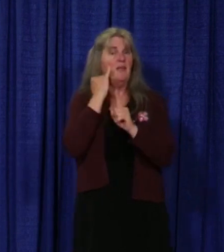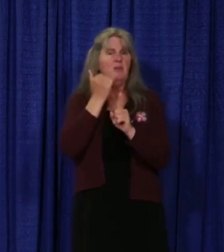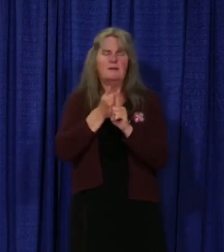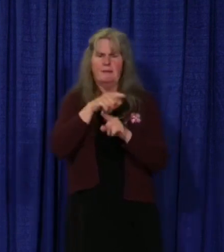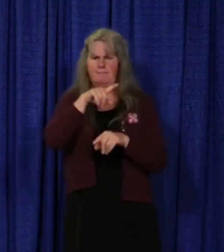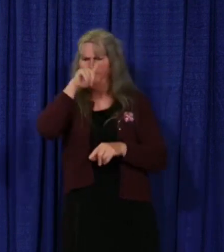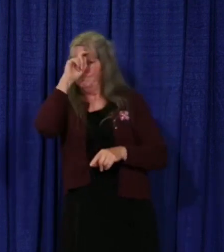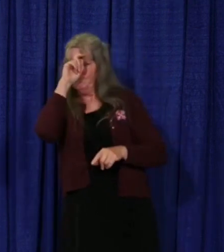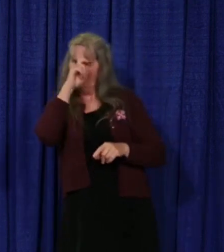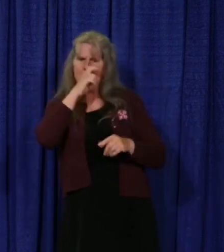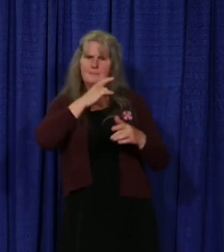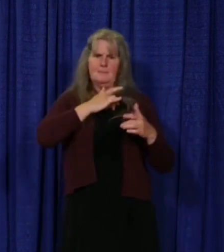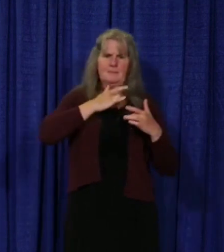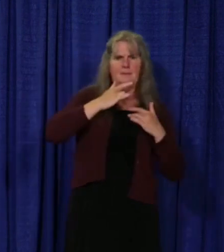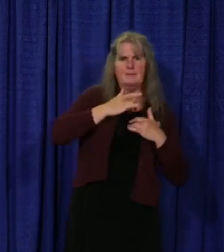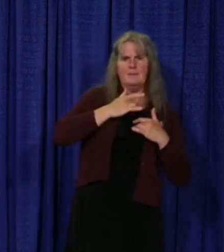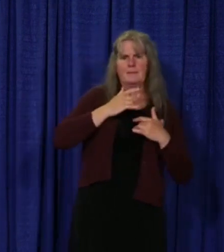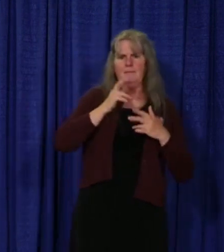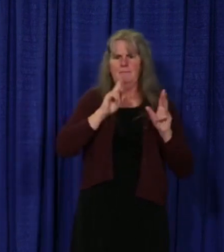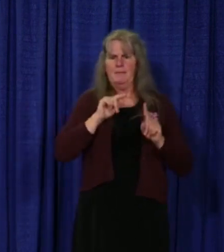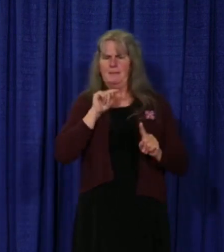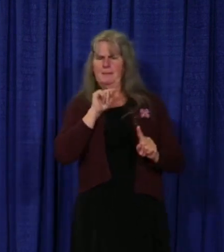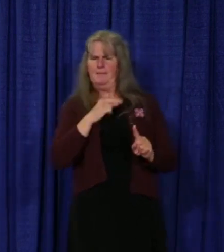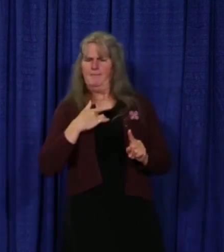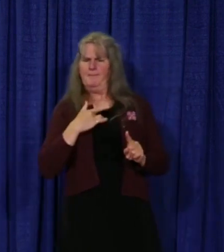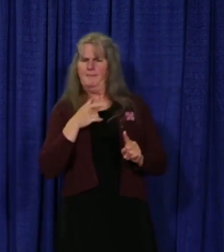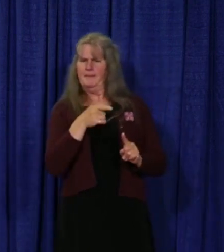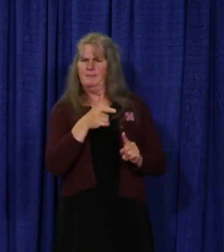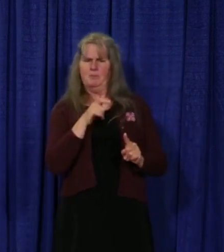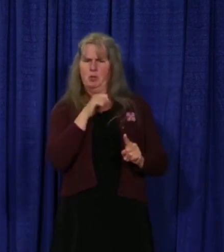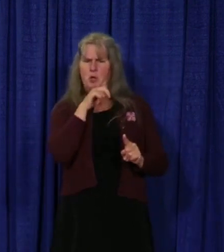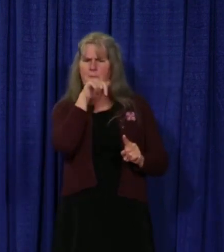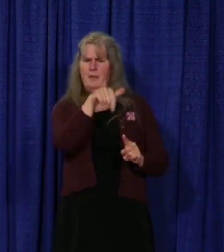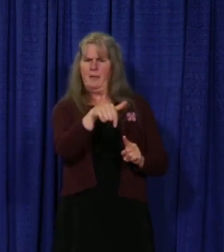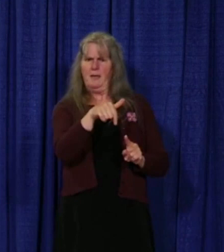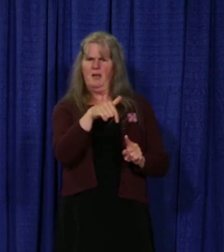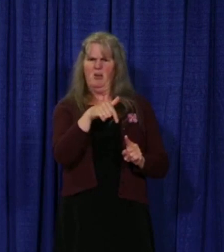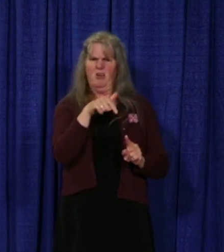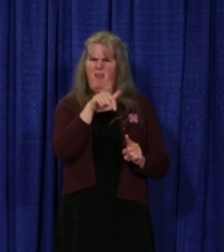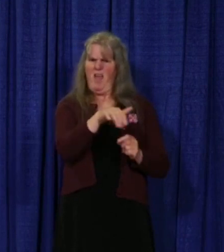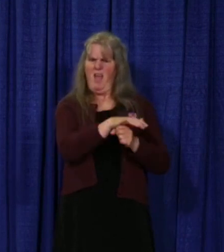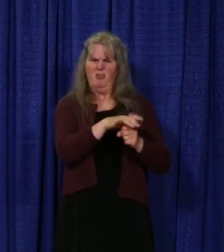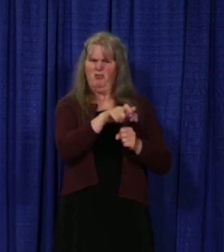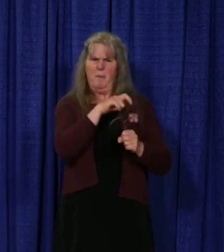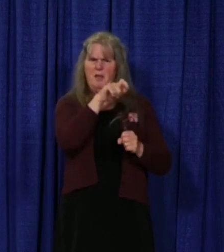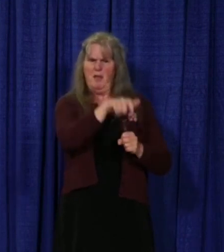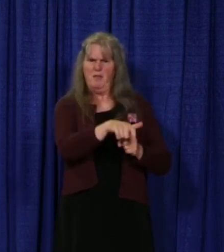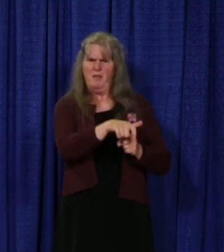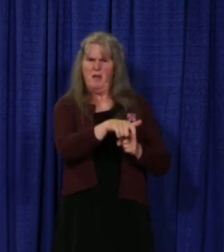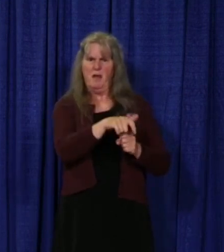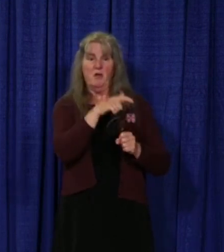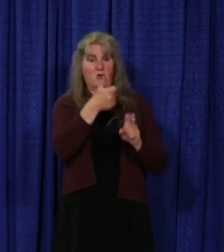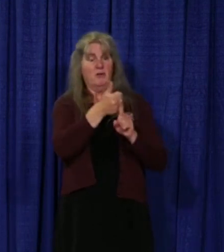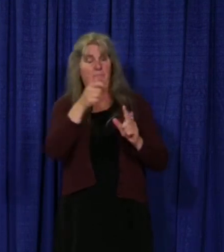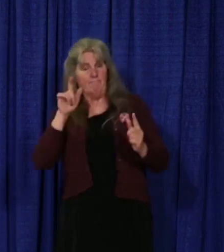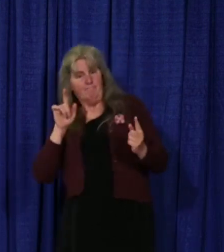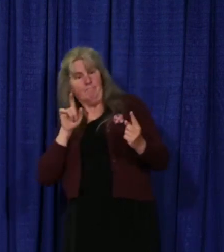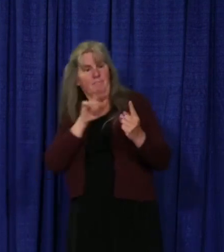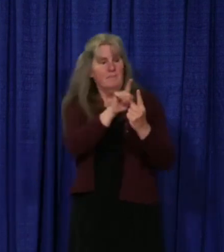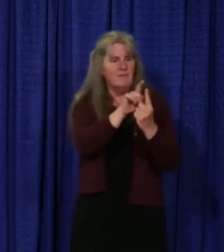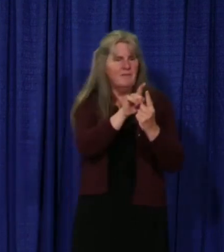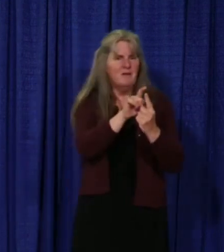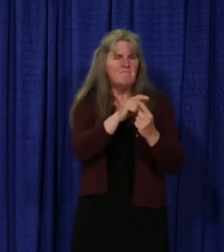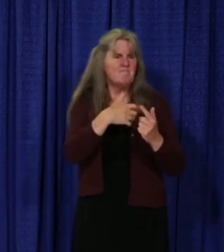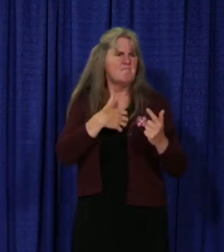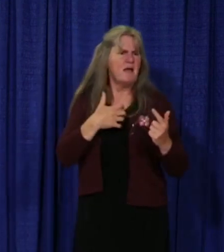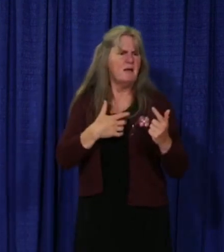questions or concerns about people who you think should or should not be in a certain area, as opposed to approaching them and being